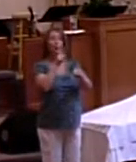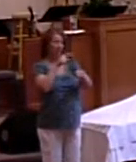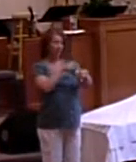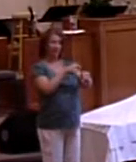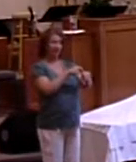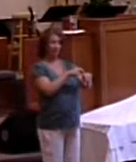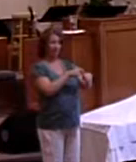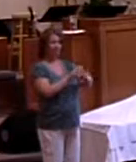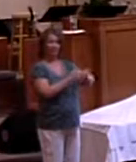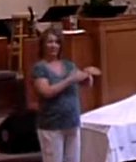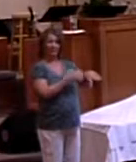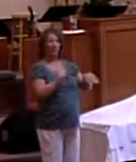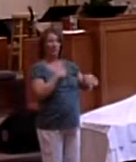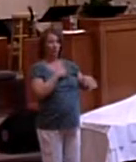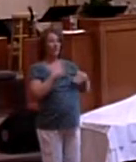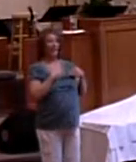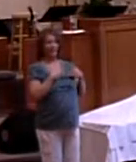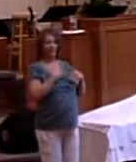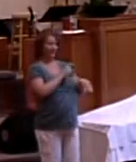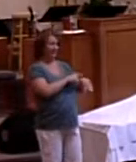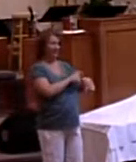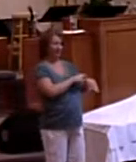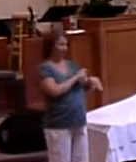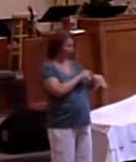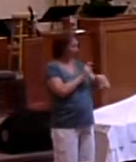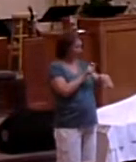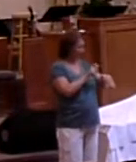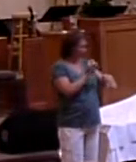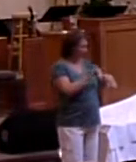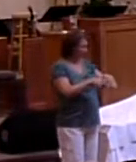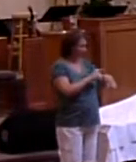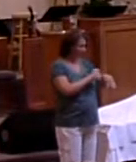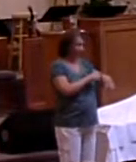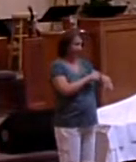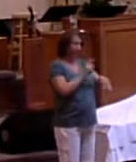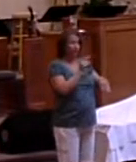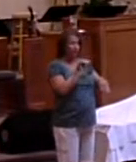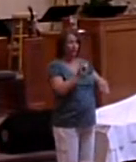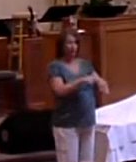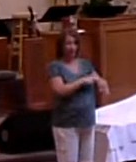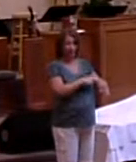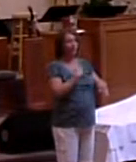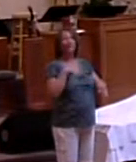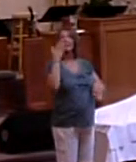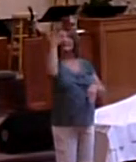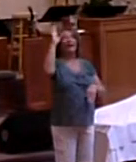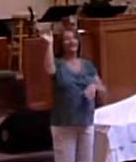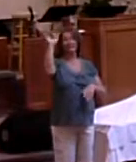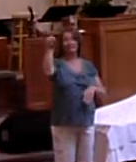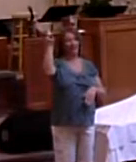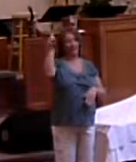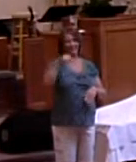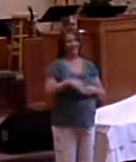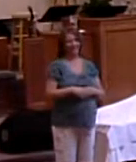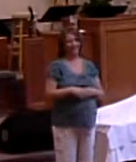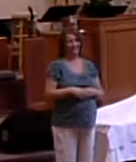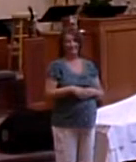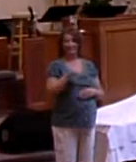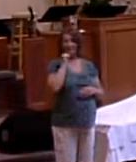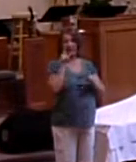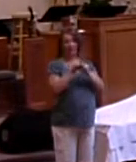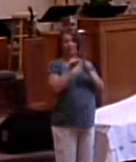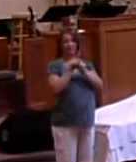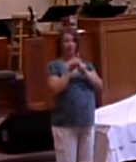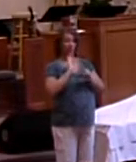We have deadlines. We have time. We have the clock ticking all of the time. And God is not really concerned about time. So